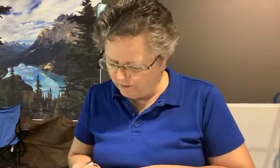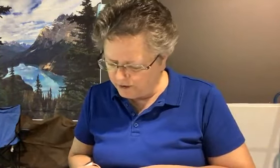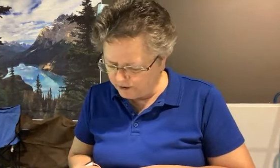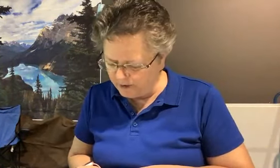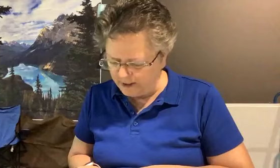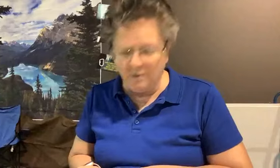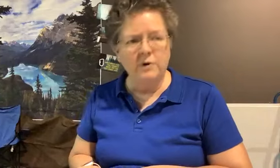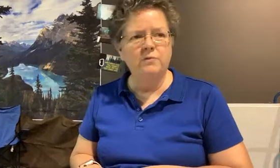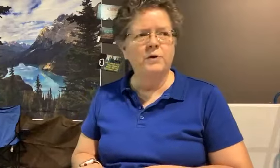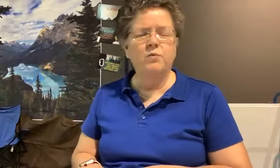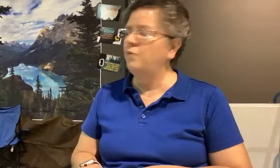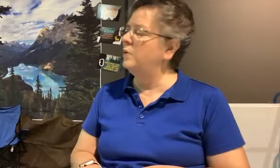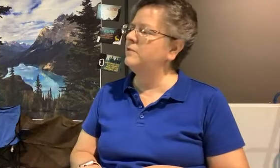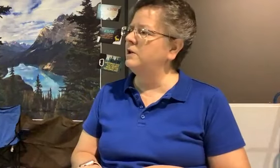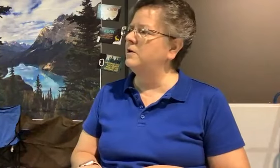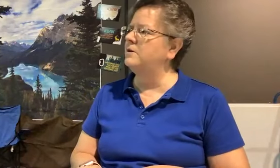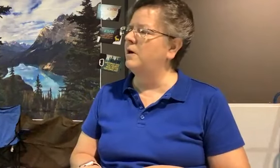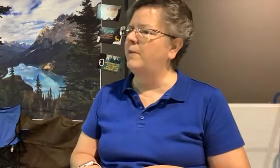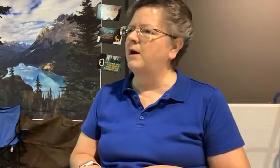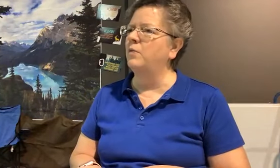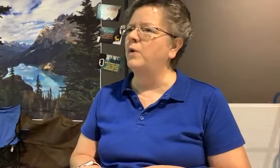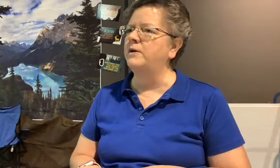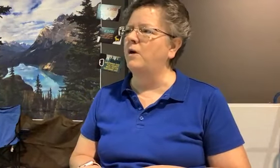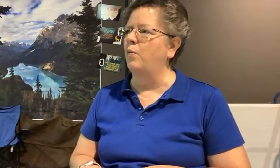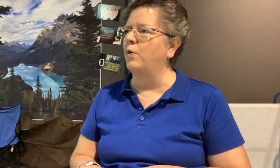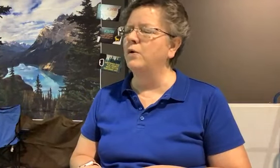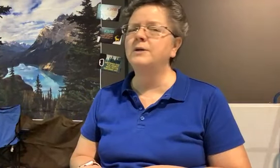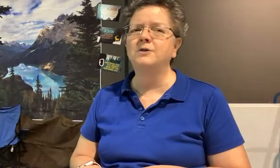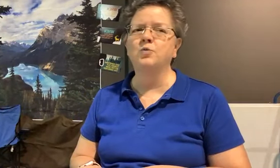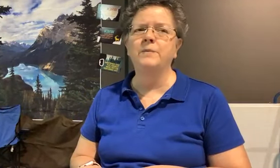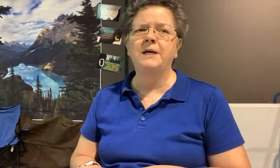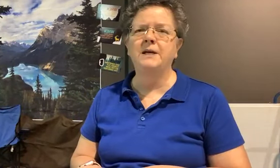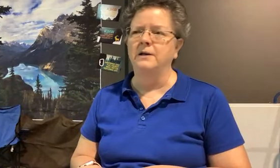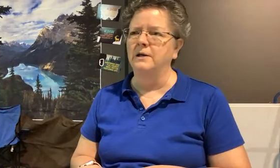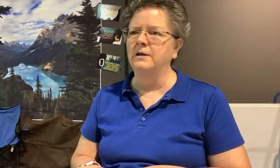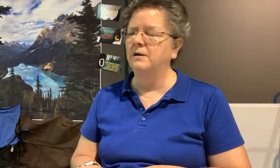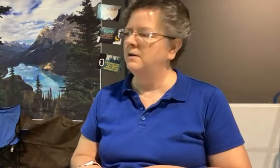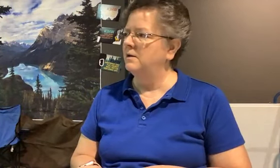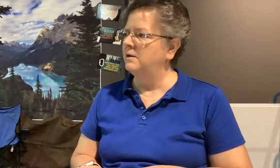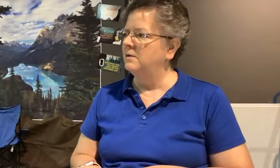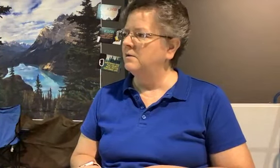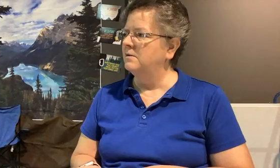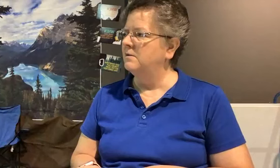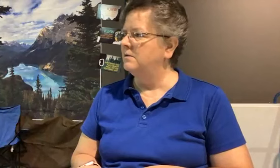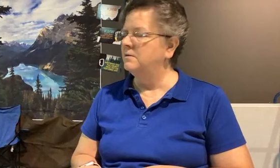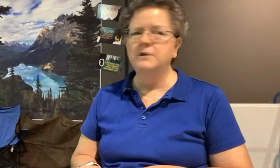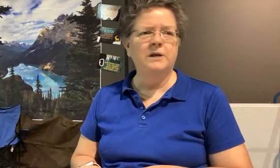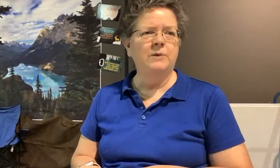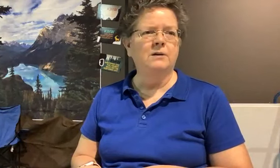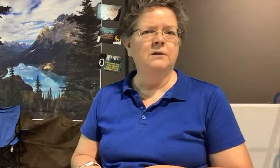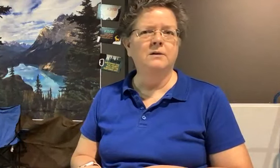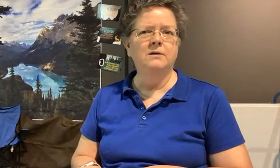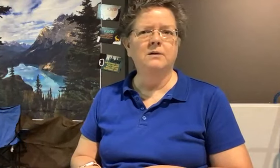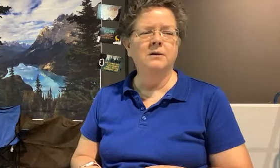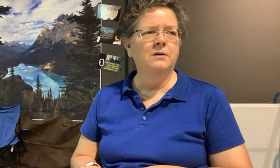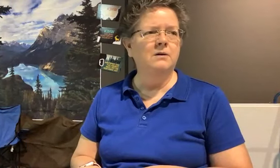Verse 3, what have we learned about when a word is repeated? What does that mean? It's like